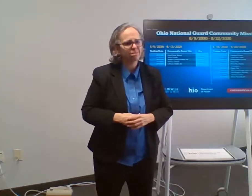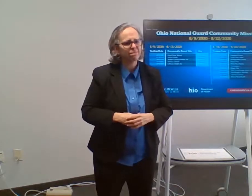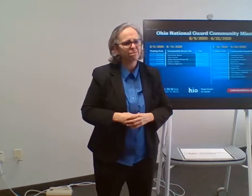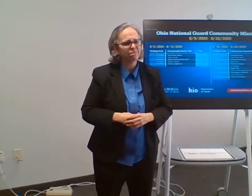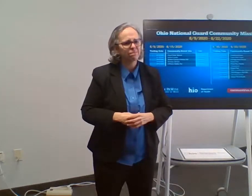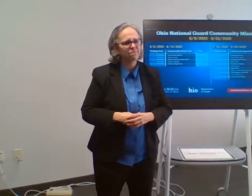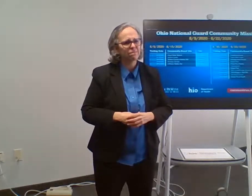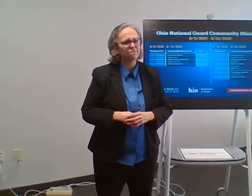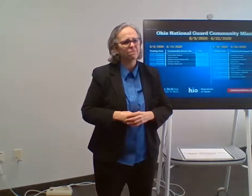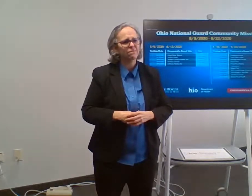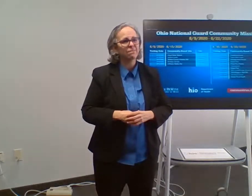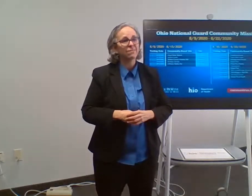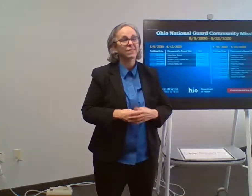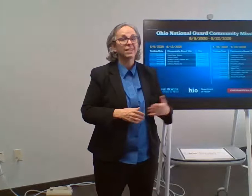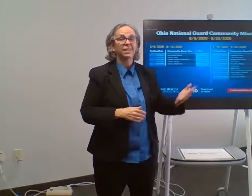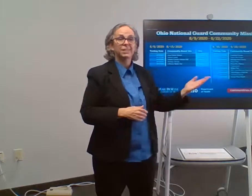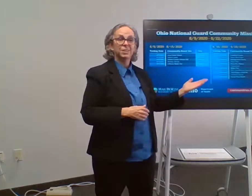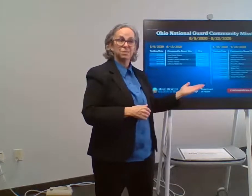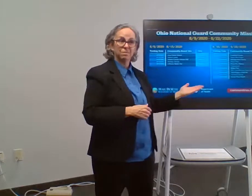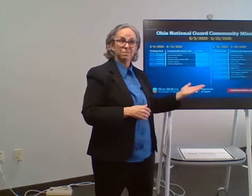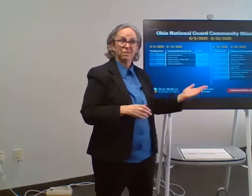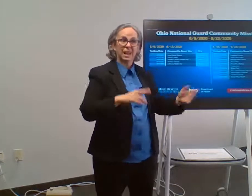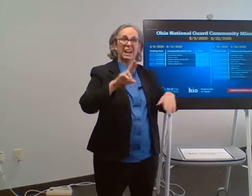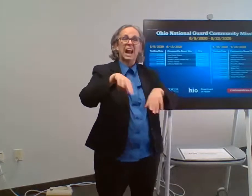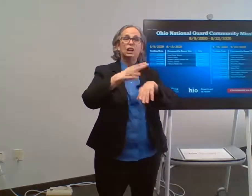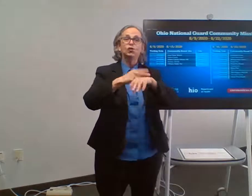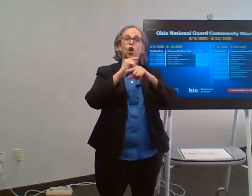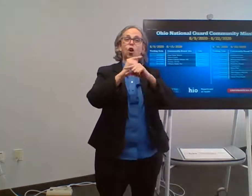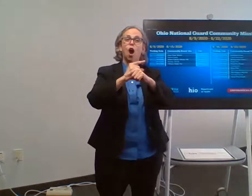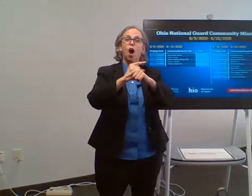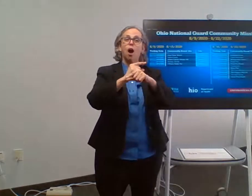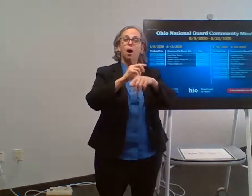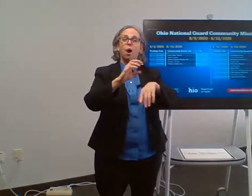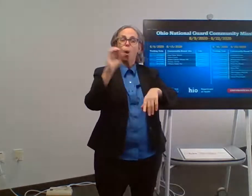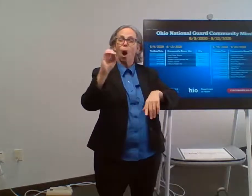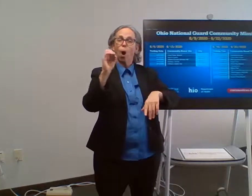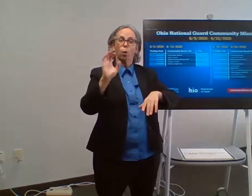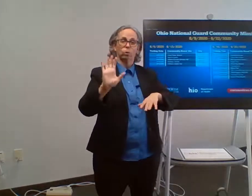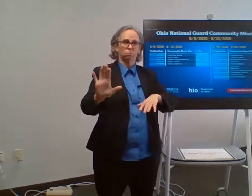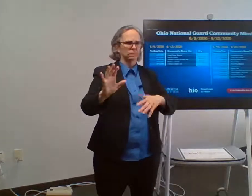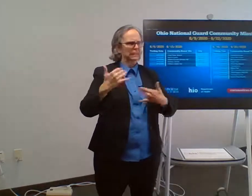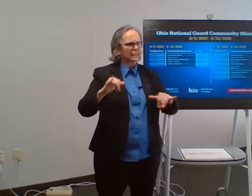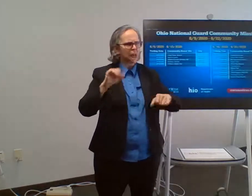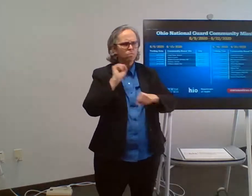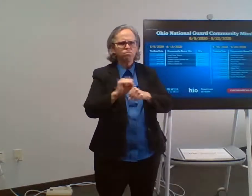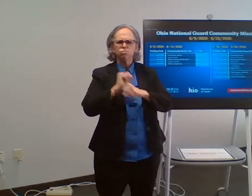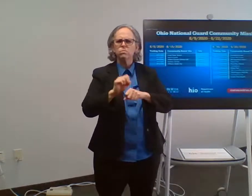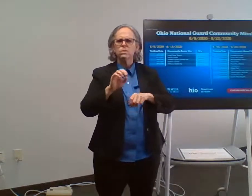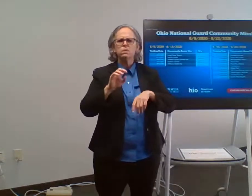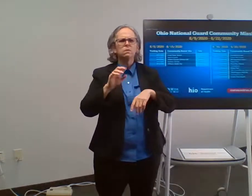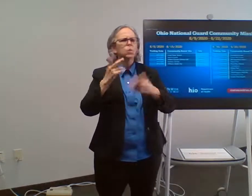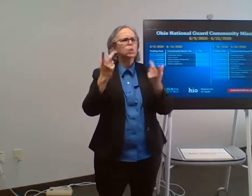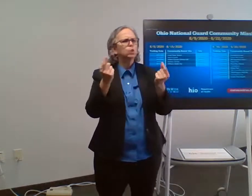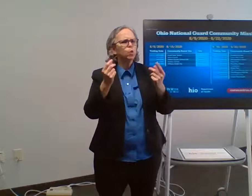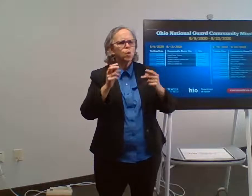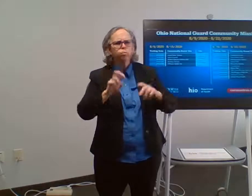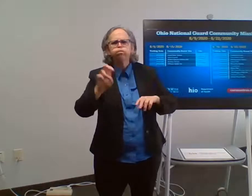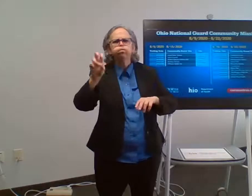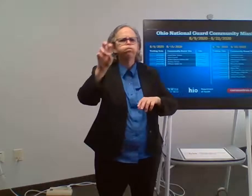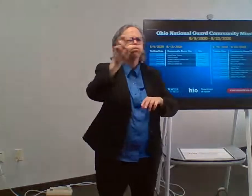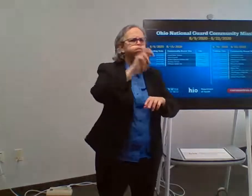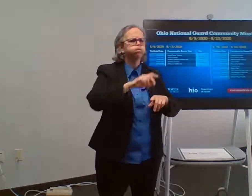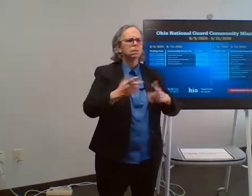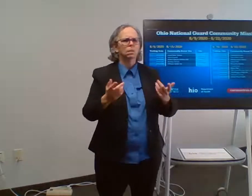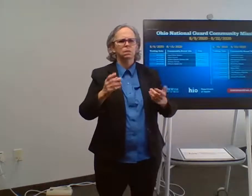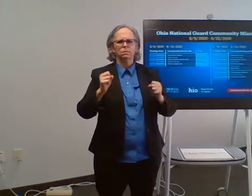Our Ohio National Guard continues to go around the state and do what we call pop-up testing, testing